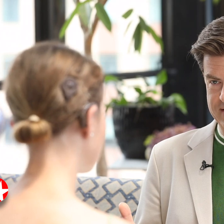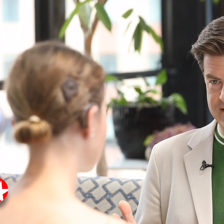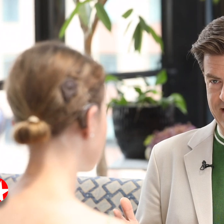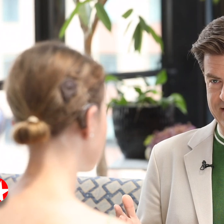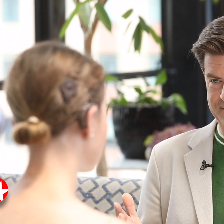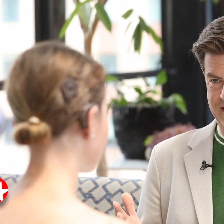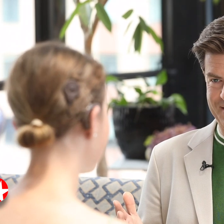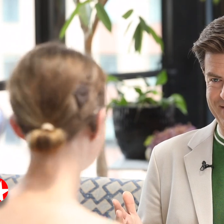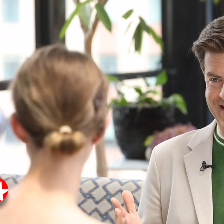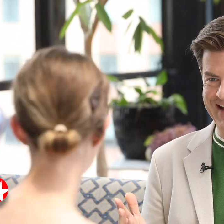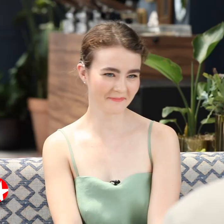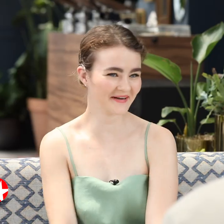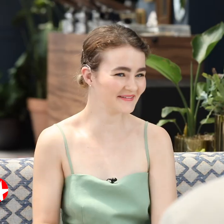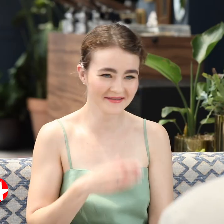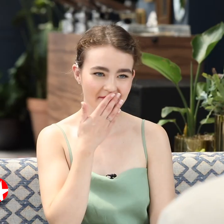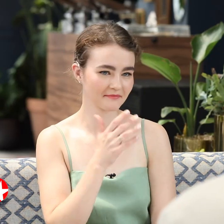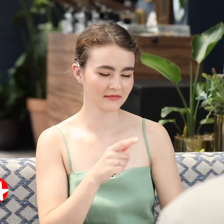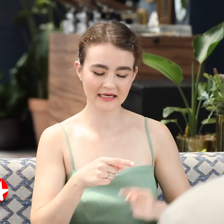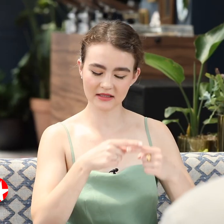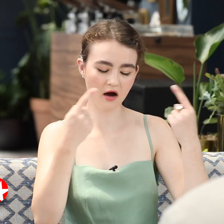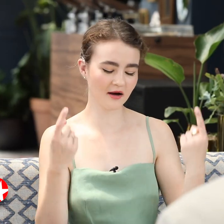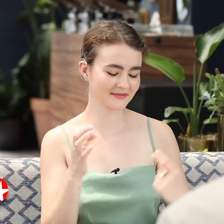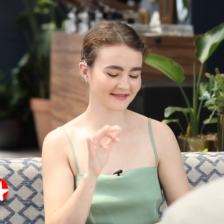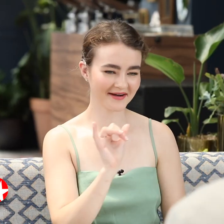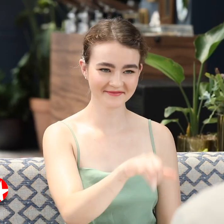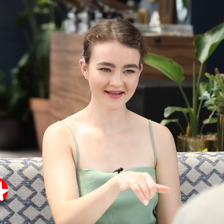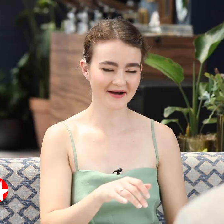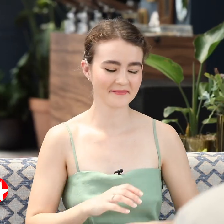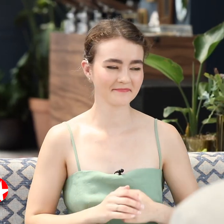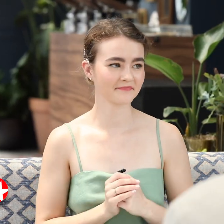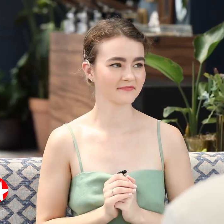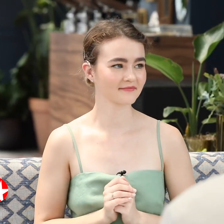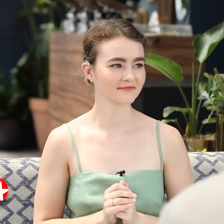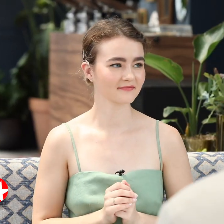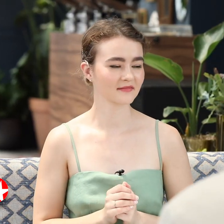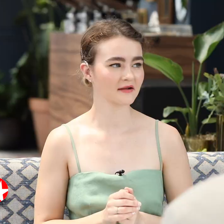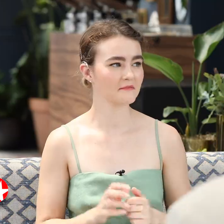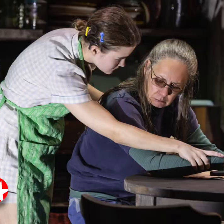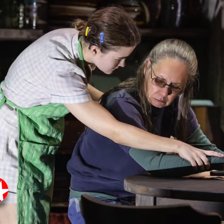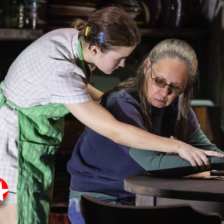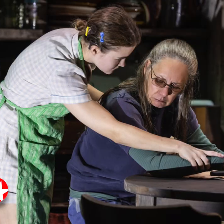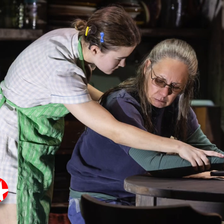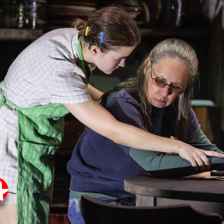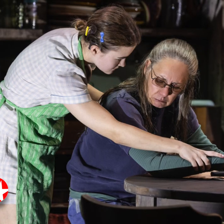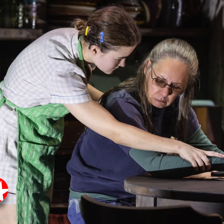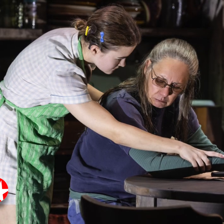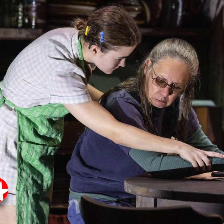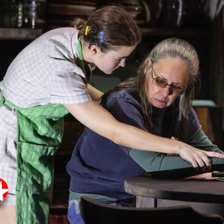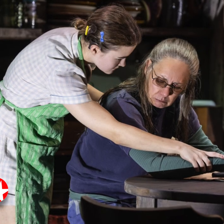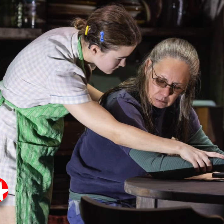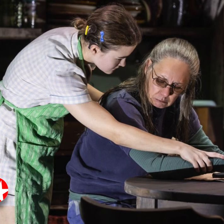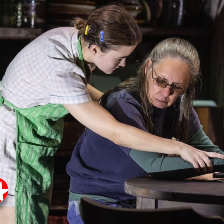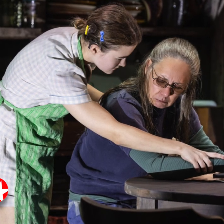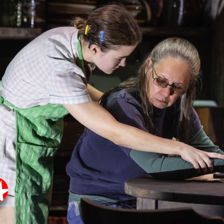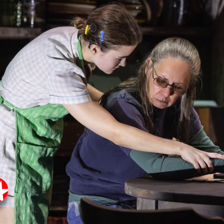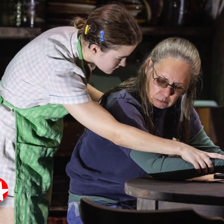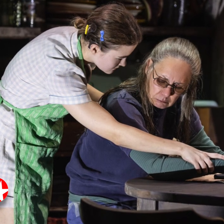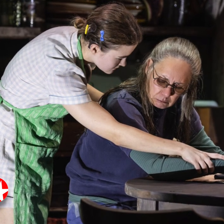is kind of like a play. No, it's quite the opposite of a warm play. I have to think about this. It's not exactly